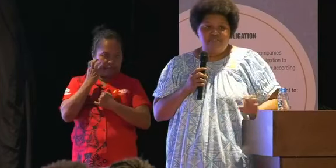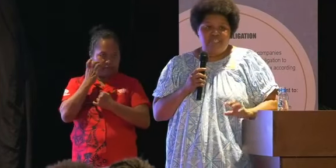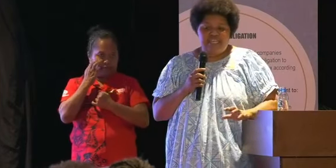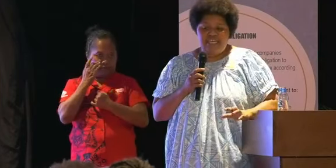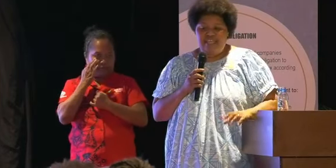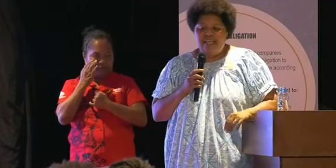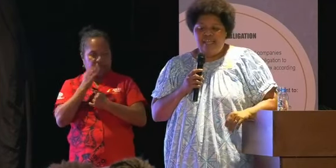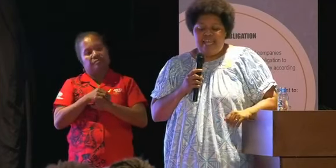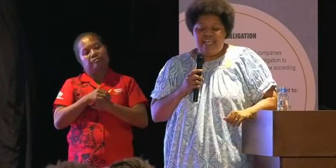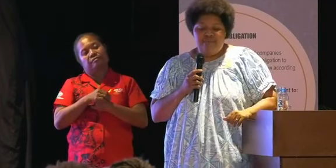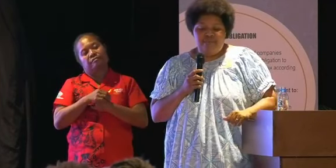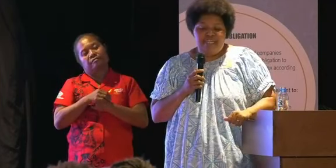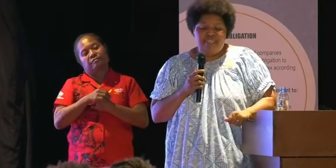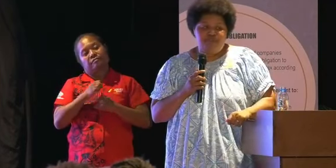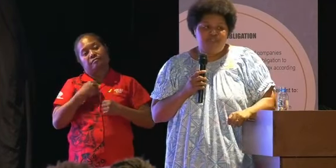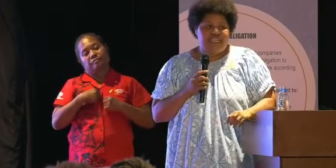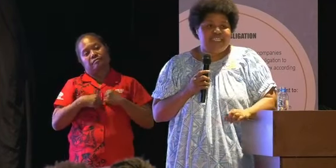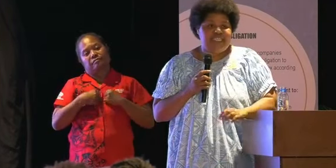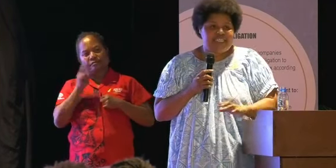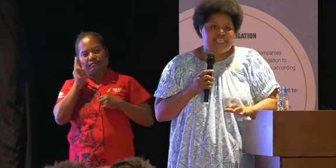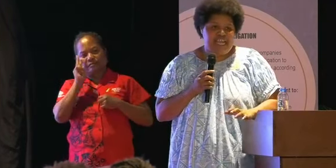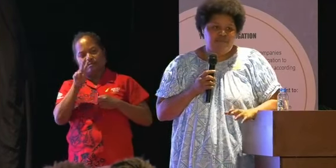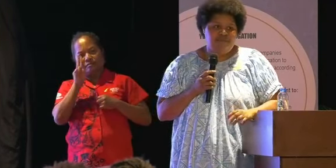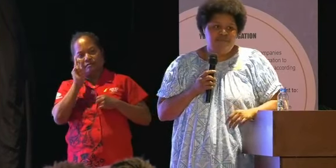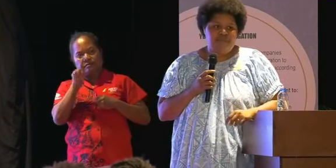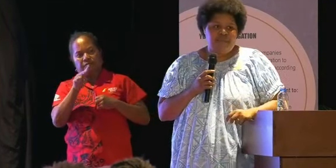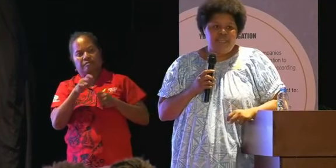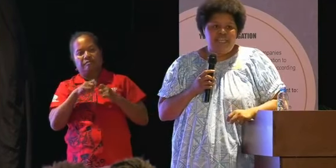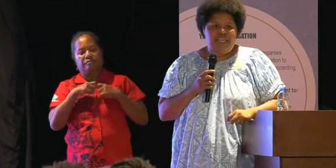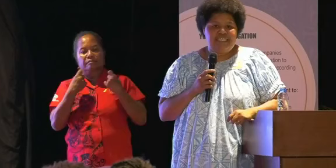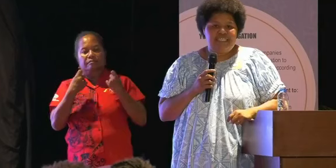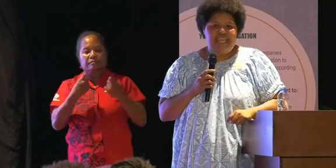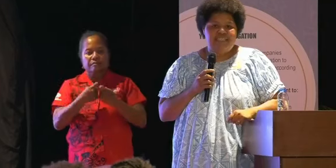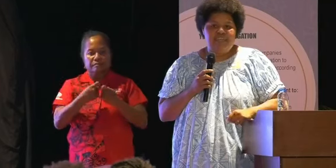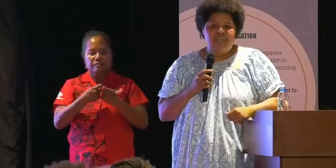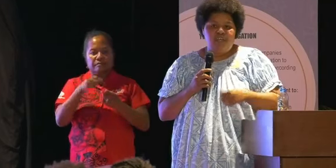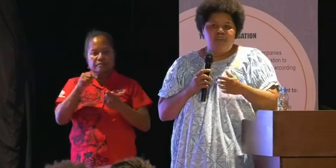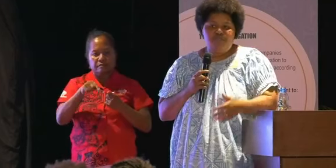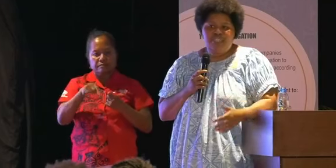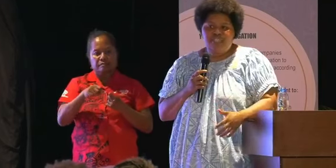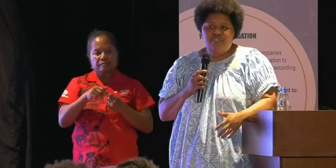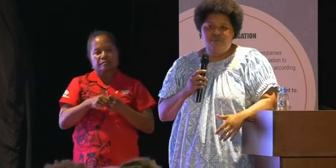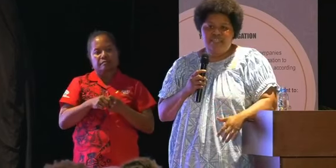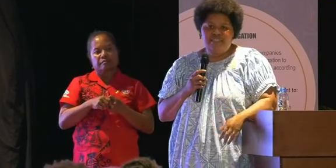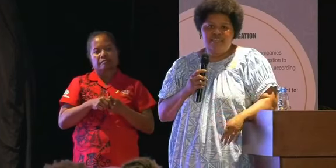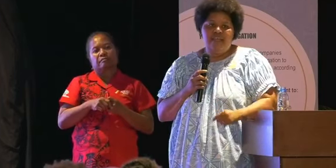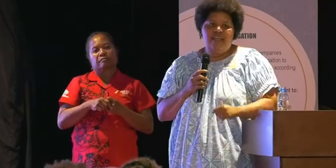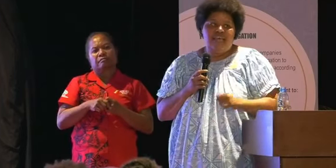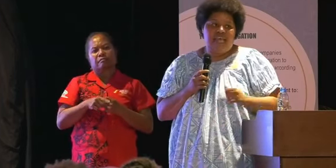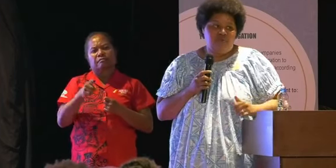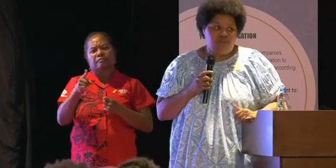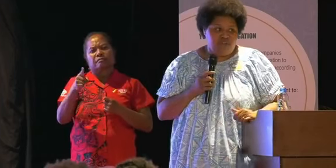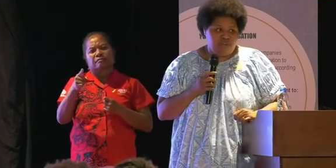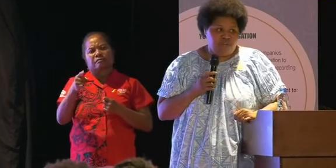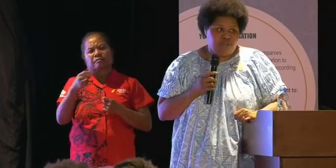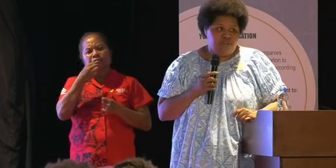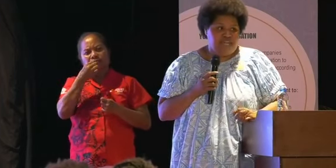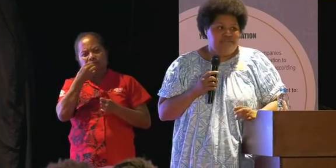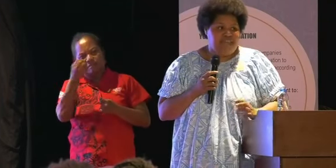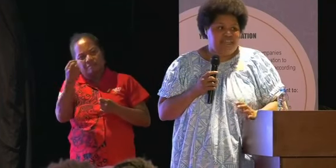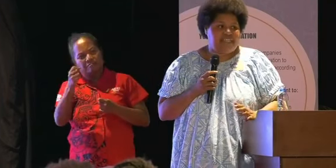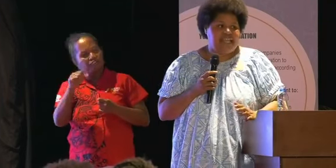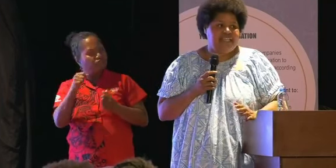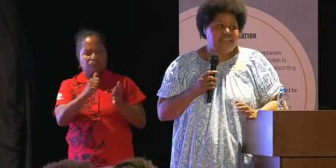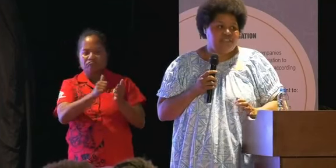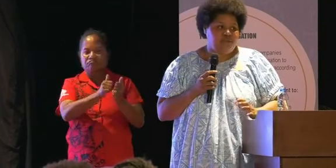objection is considered and the method disputed is disallowed. In this case, you objected to it and we don't agree with you.